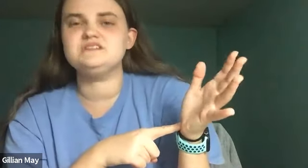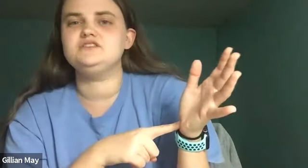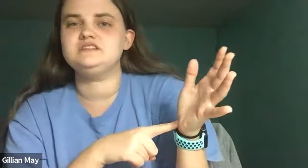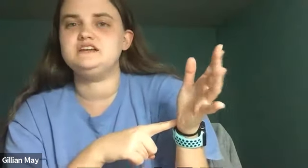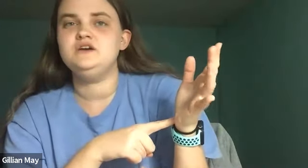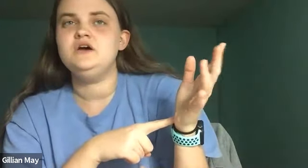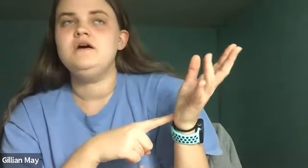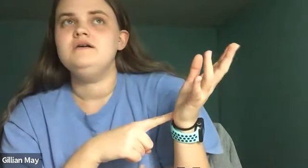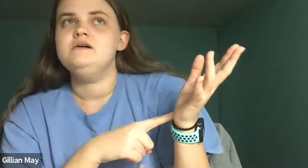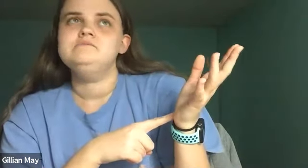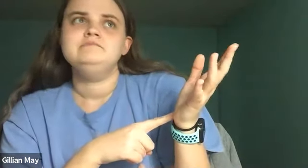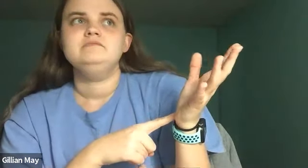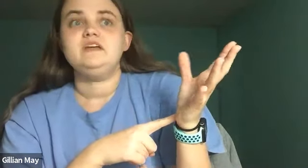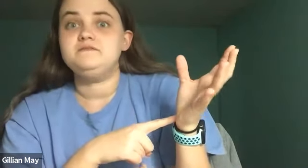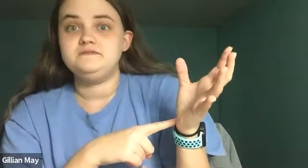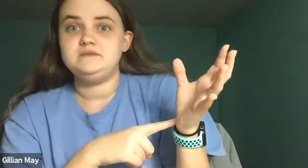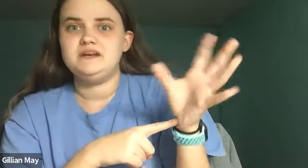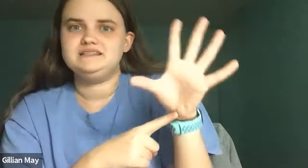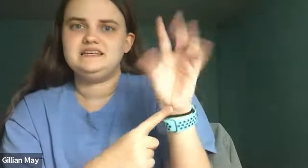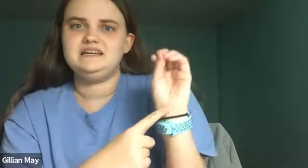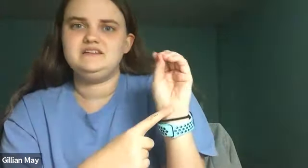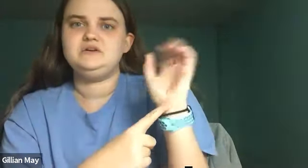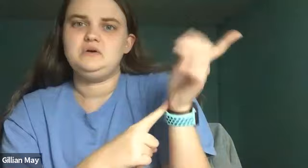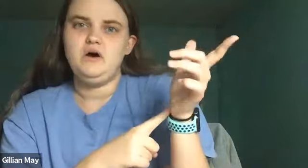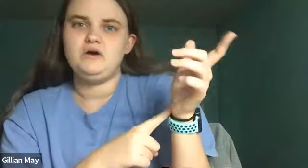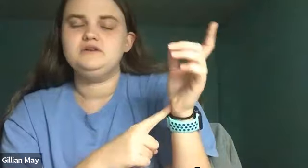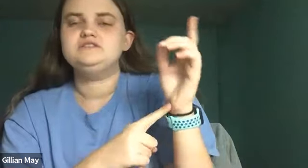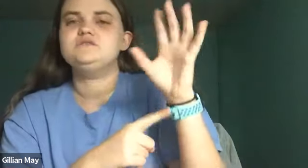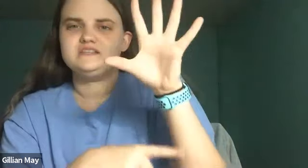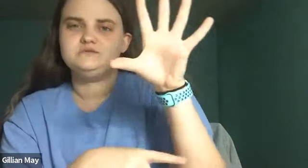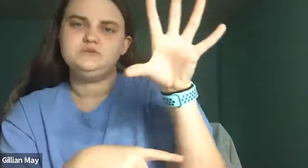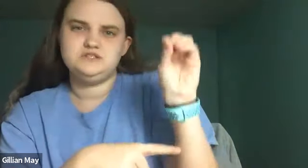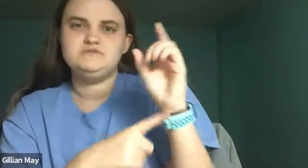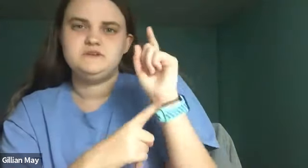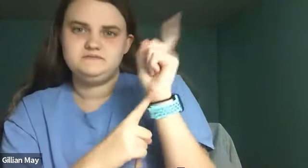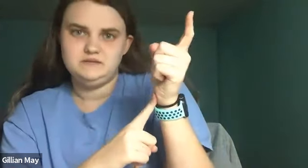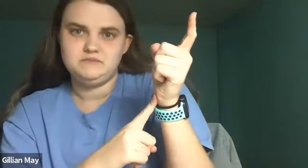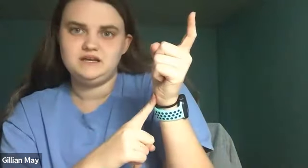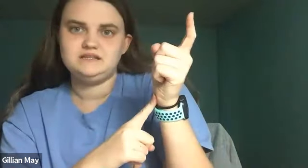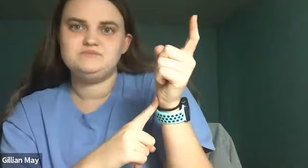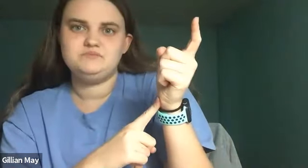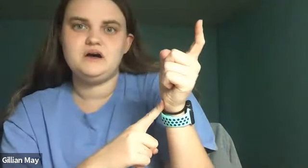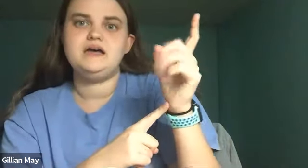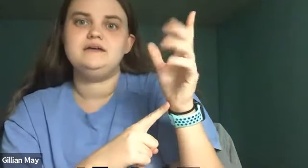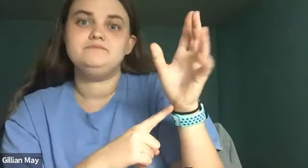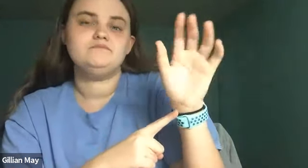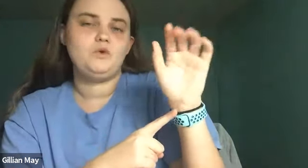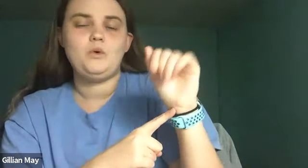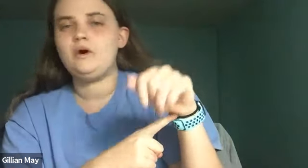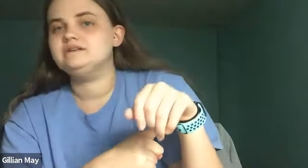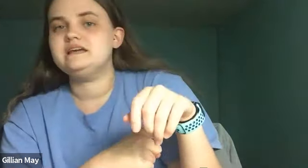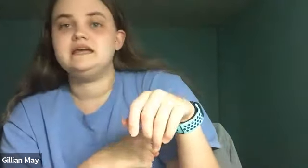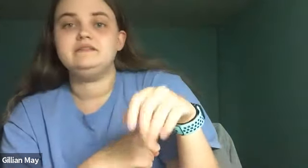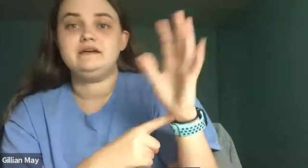like you're saying, like 50 minutes, they get a little hard. So that's when you would do 50 minutes. But for saying like